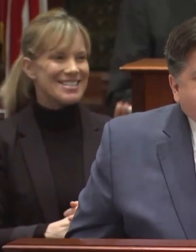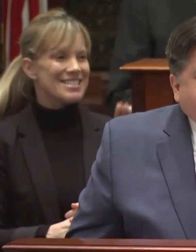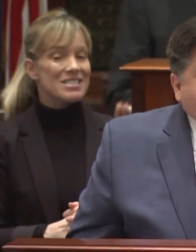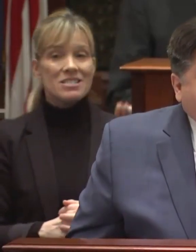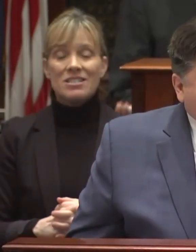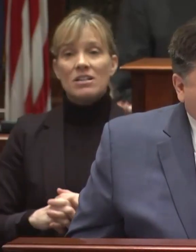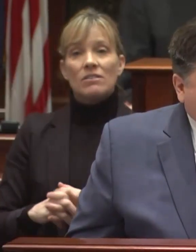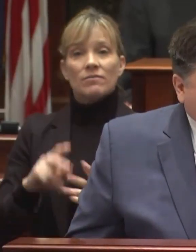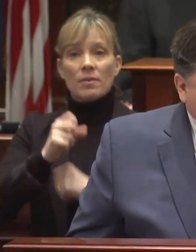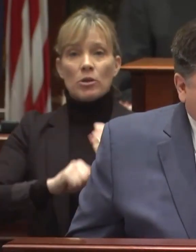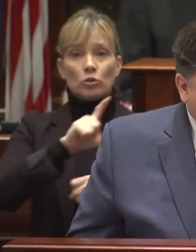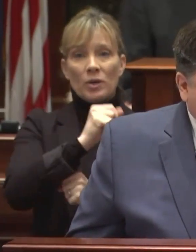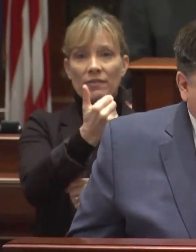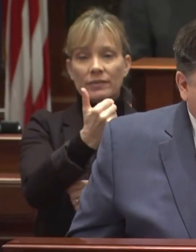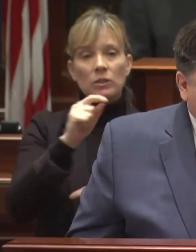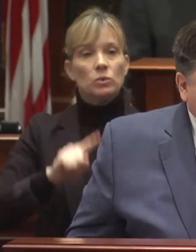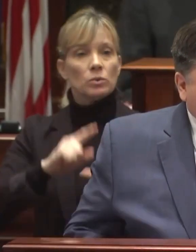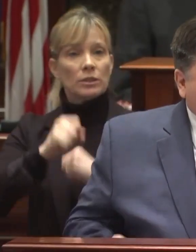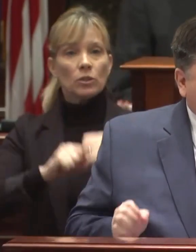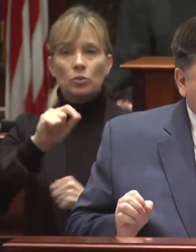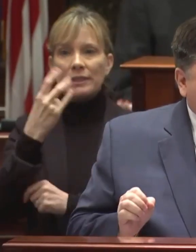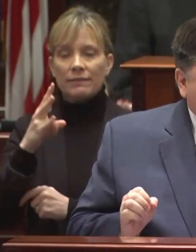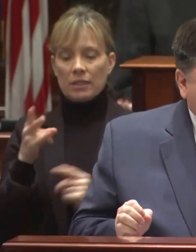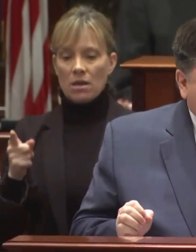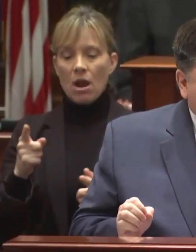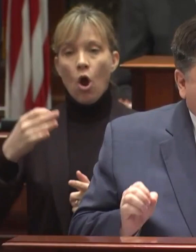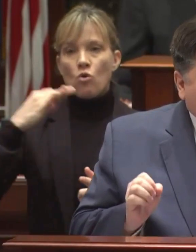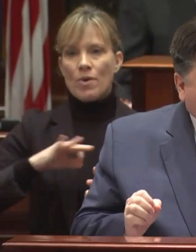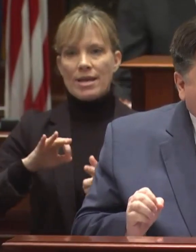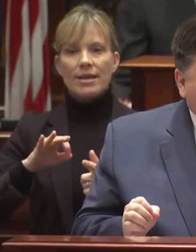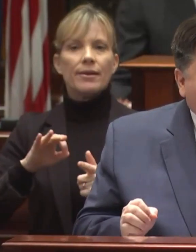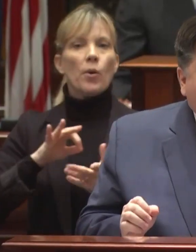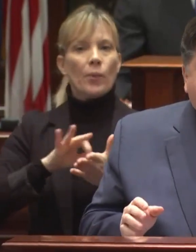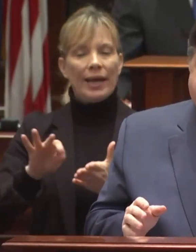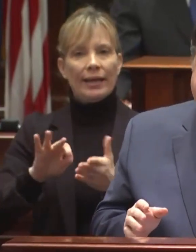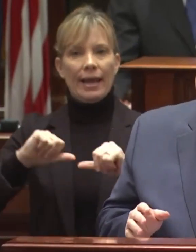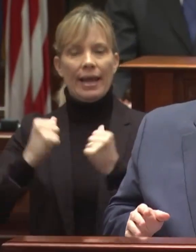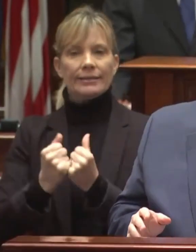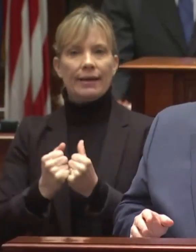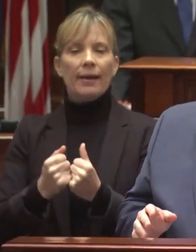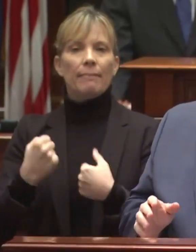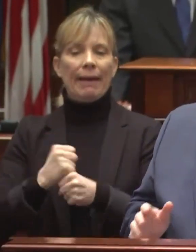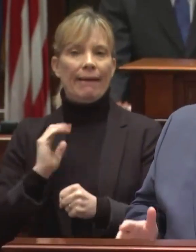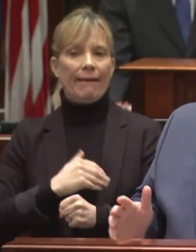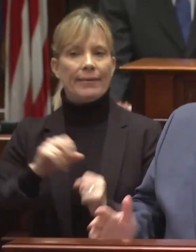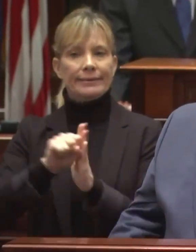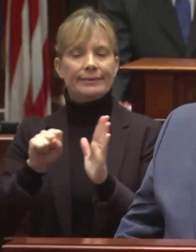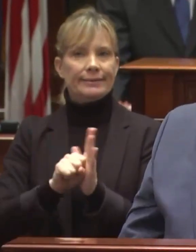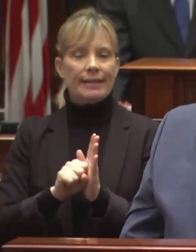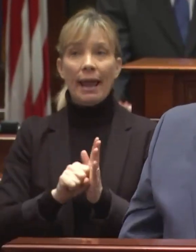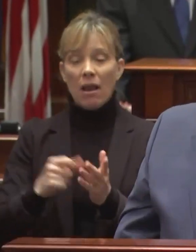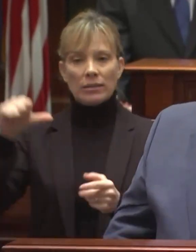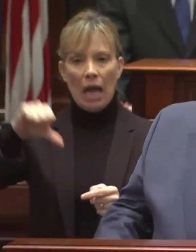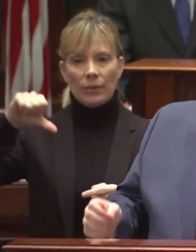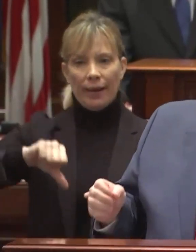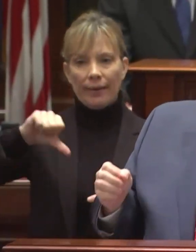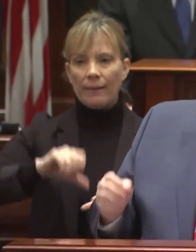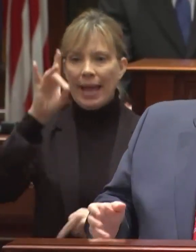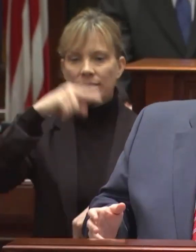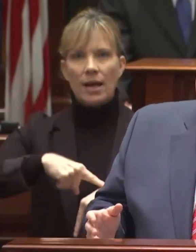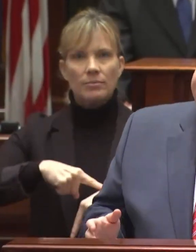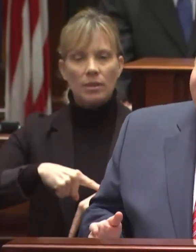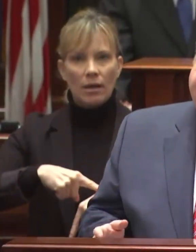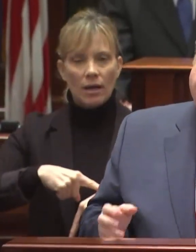From 2015 to 2017, credit rating agencies downgraded our state's credit 8 times, which